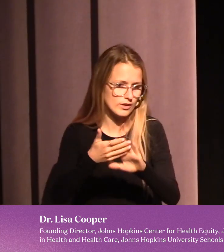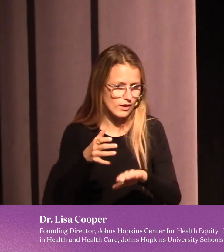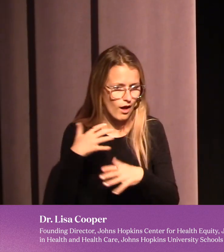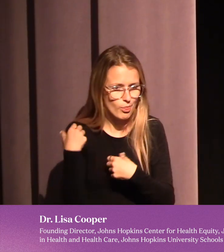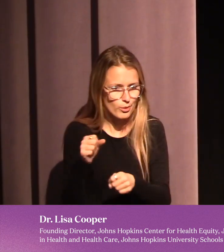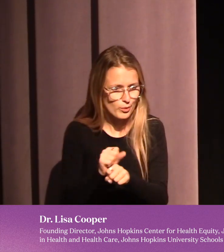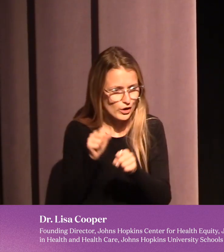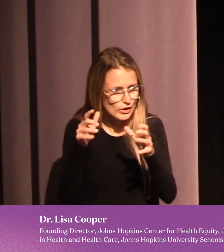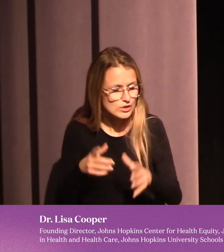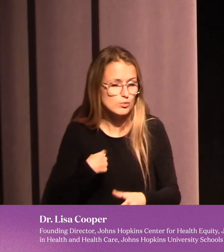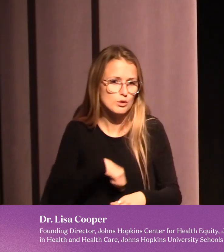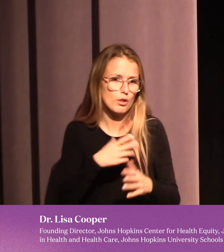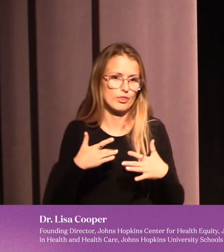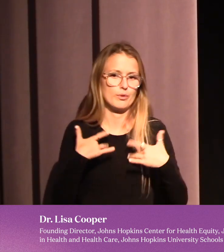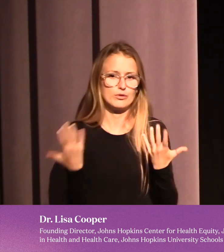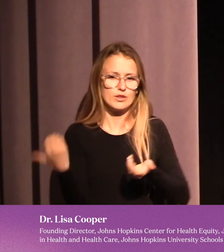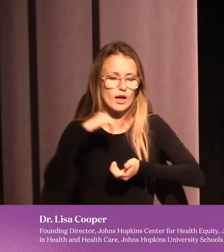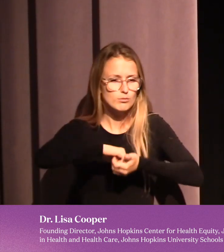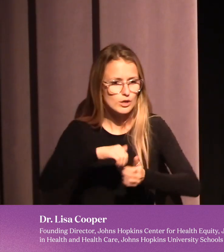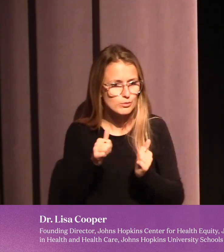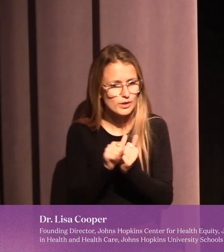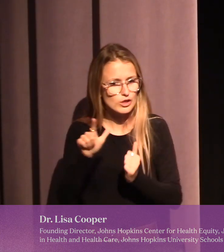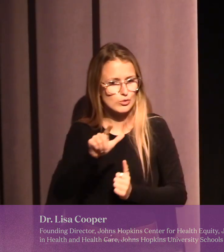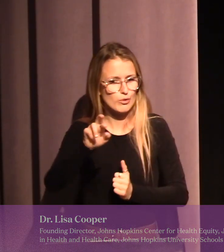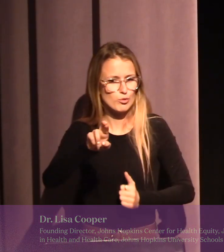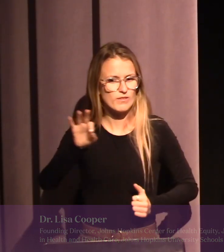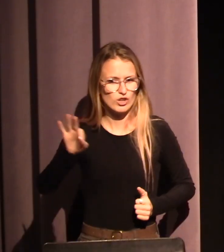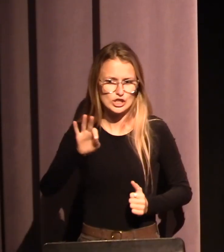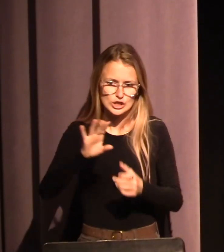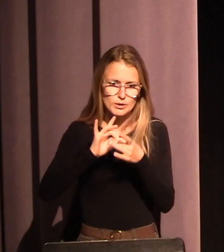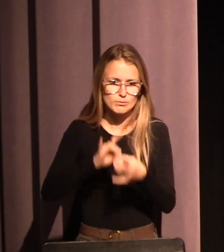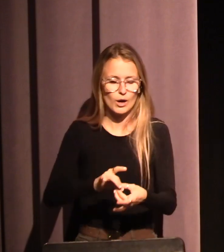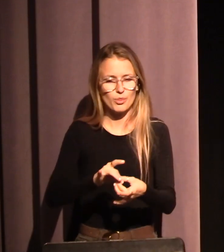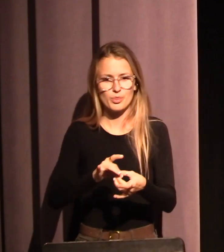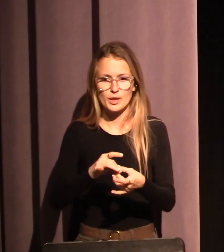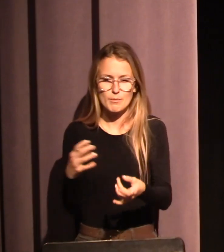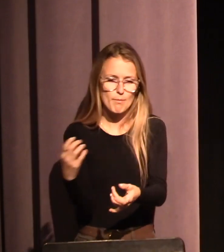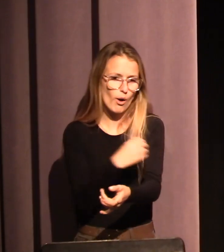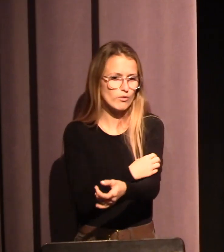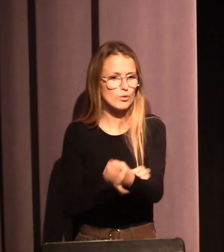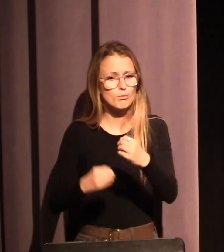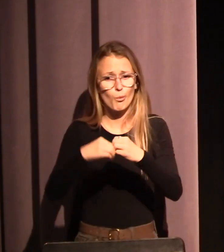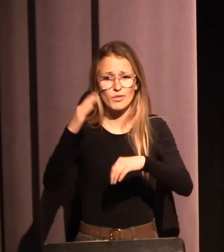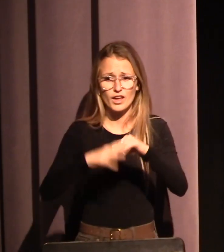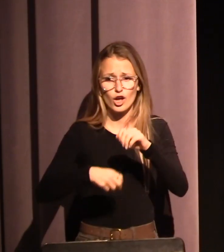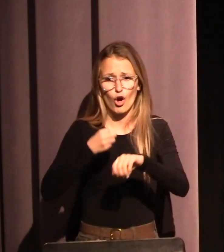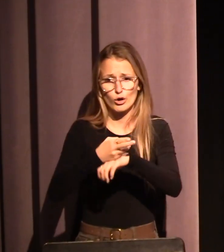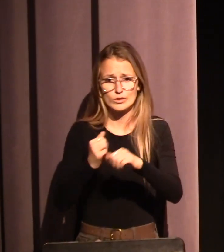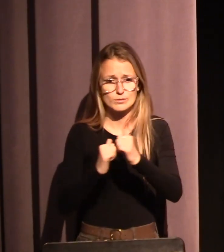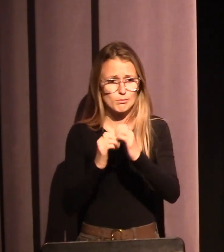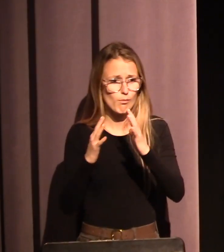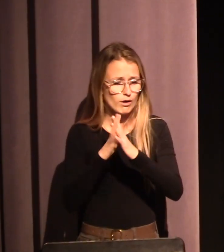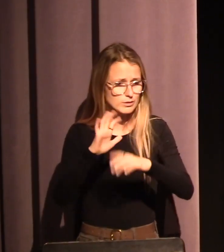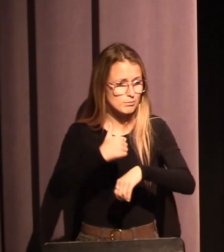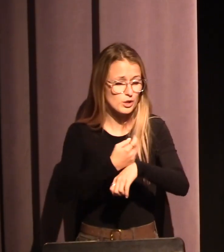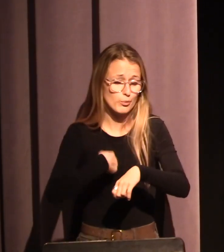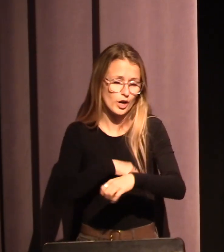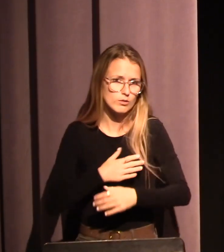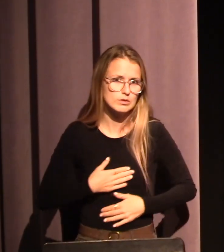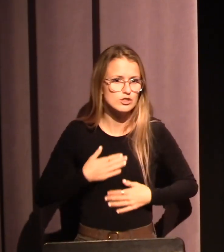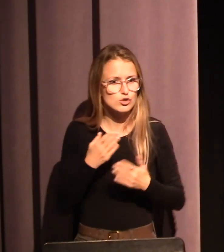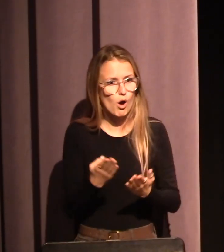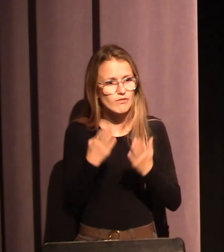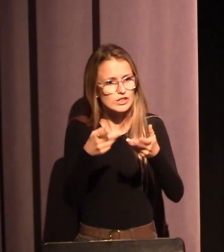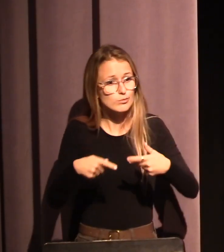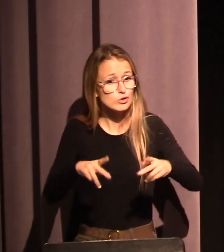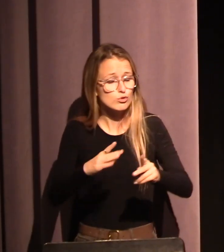were thrilled to collaborate with LaToya Ruby Frazier on the powerful Than Conquerors monument, and we're pleased to offer this opportunity to